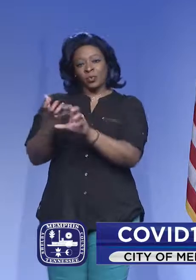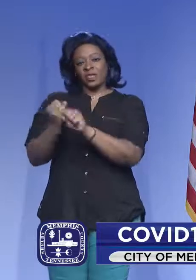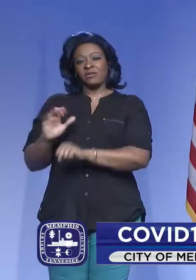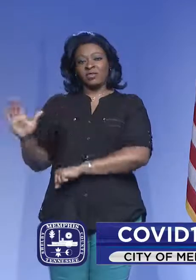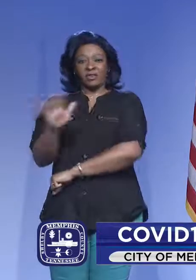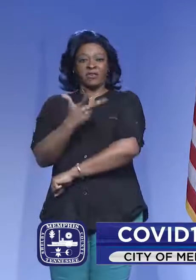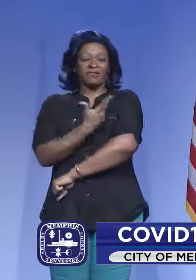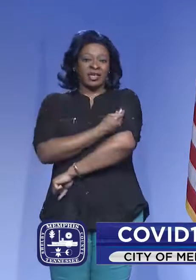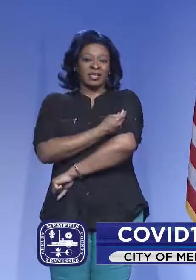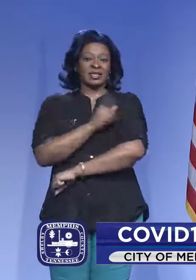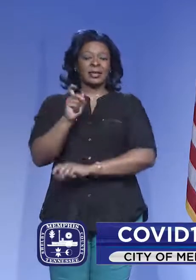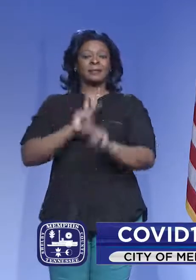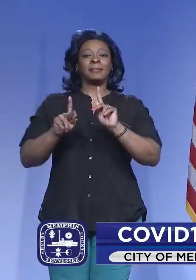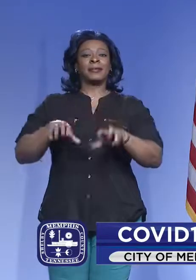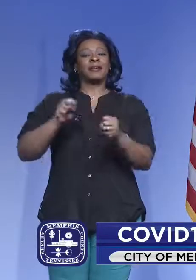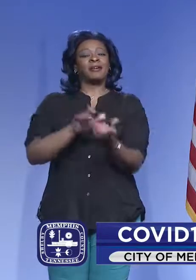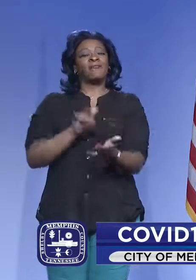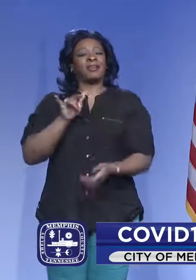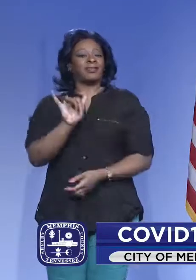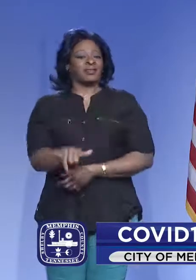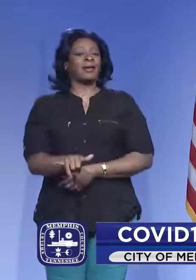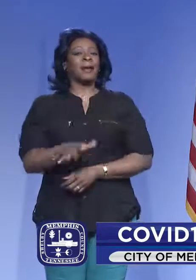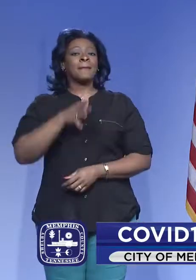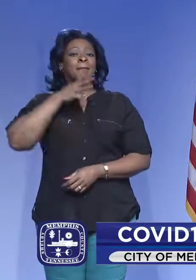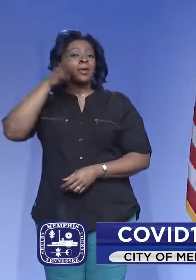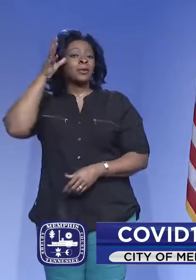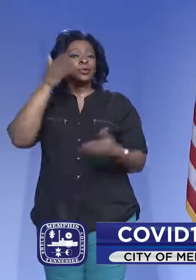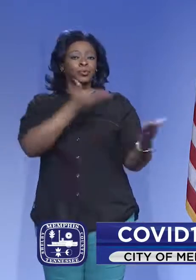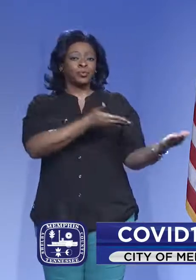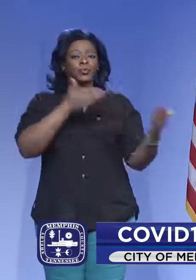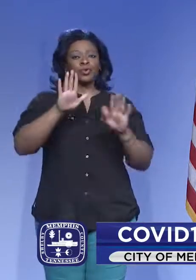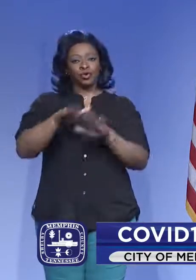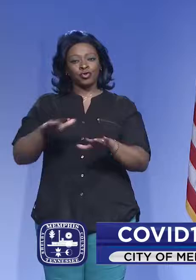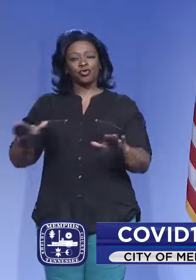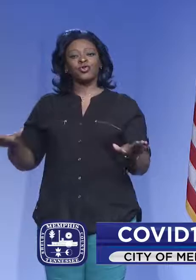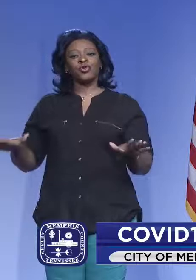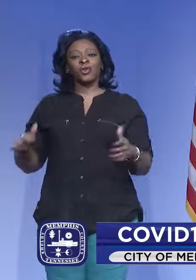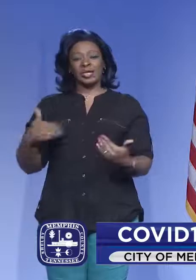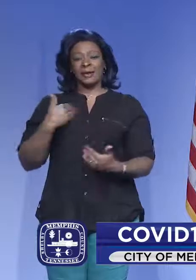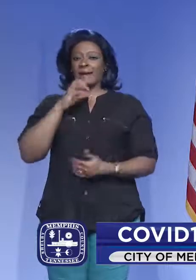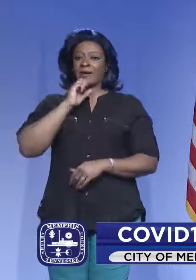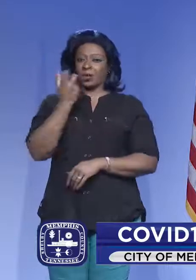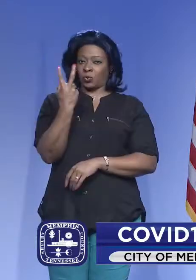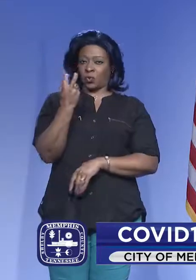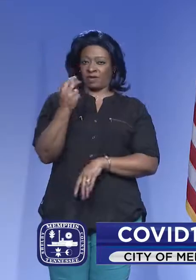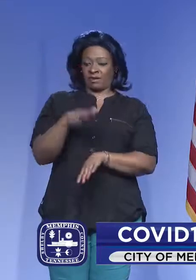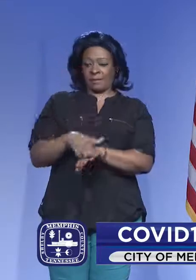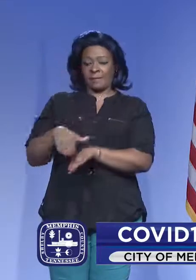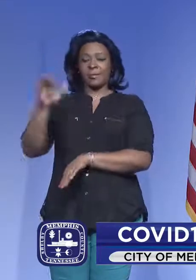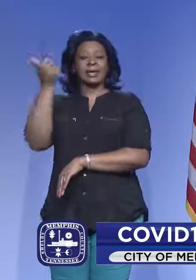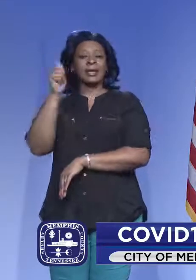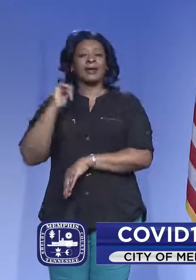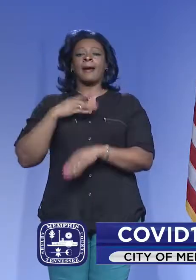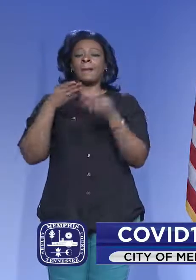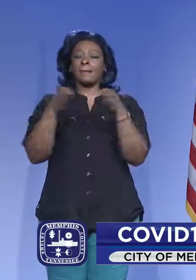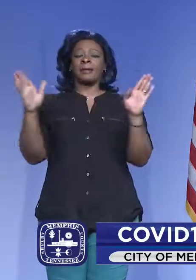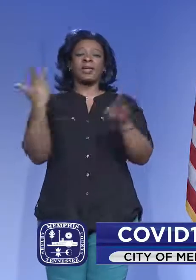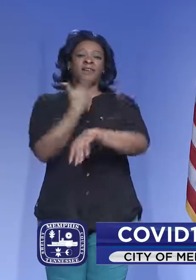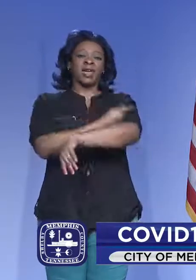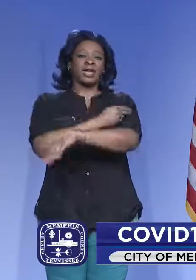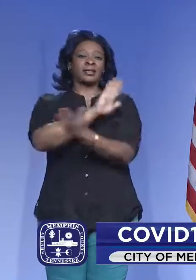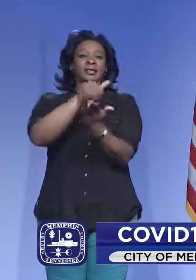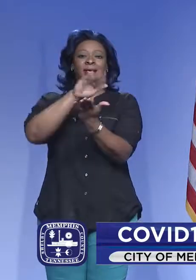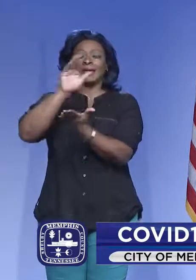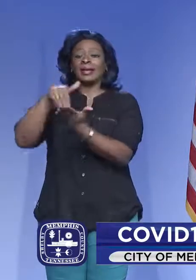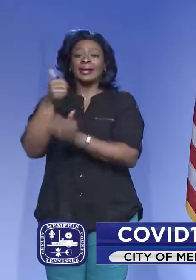Now we just need people to take advantage of it, parents to bring their children as young as 12 years old to any of our public vaccination